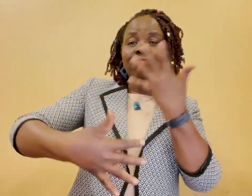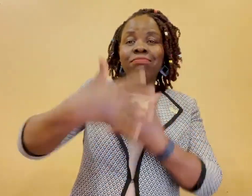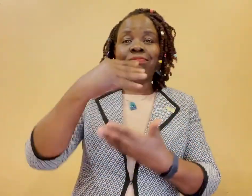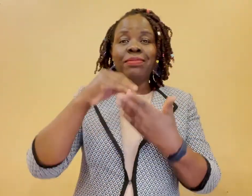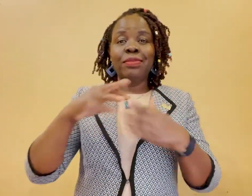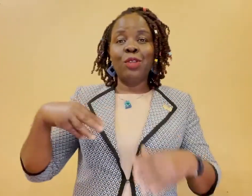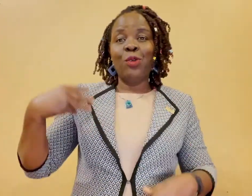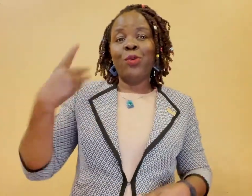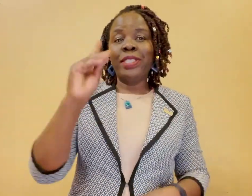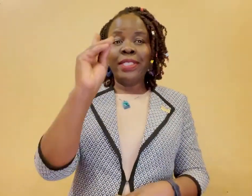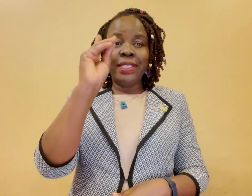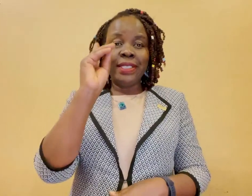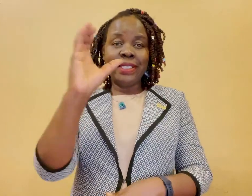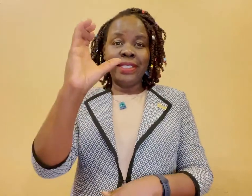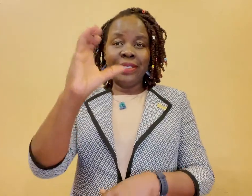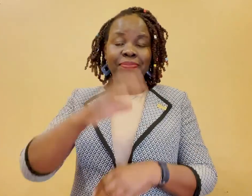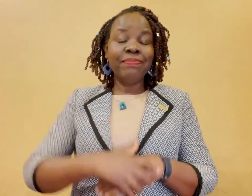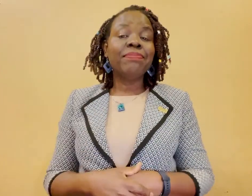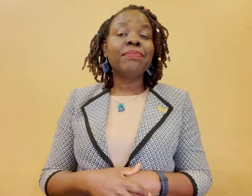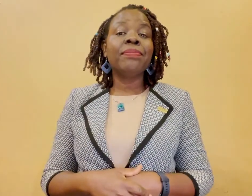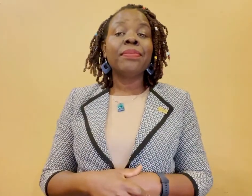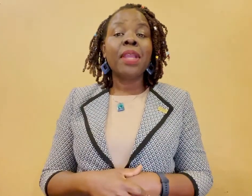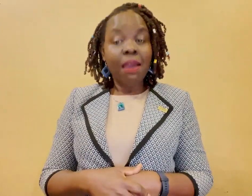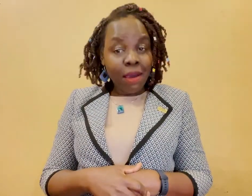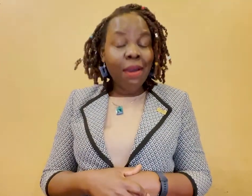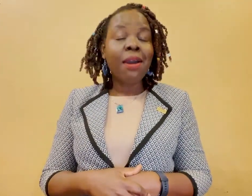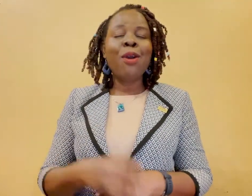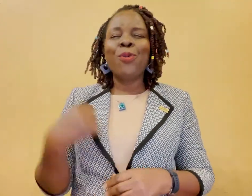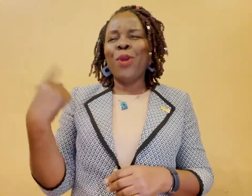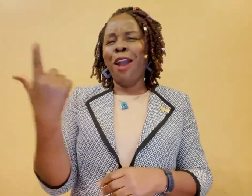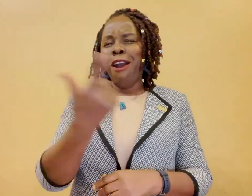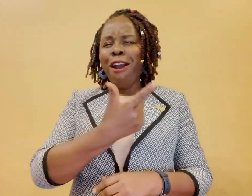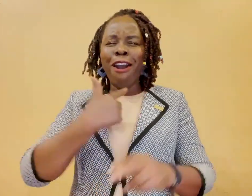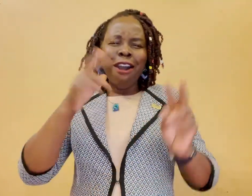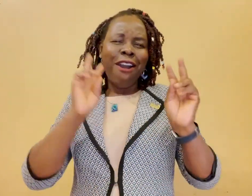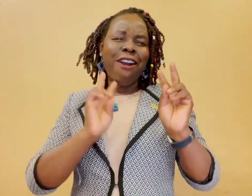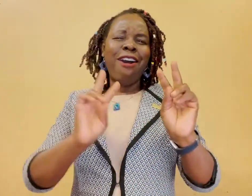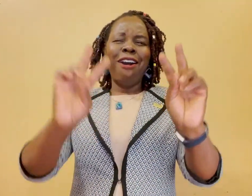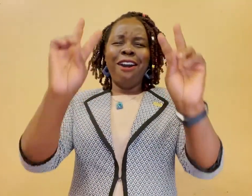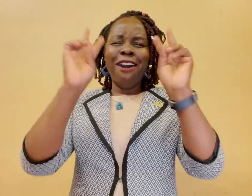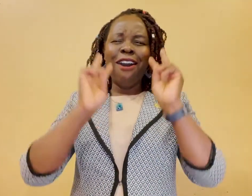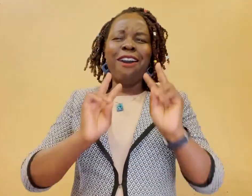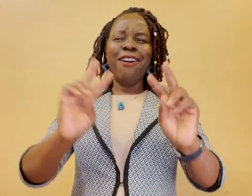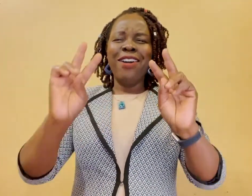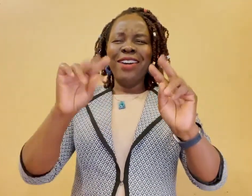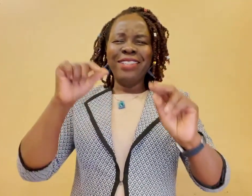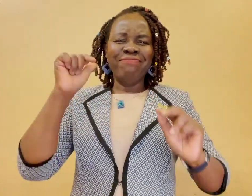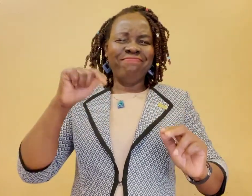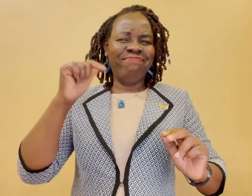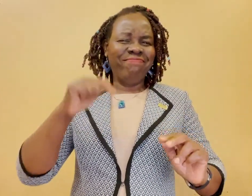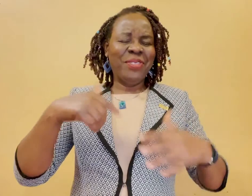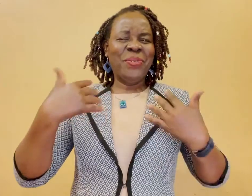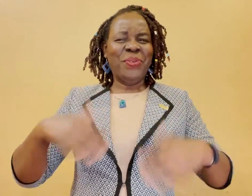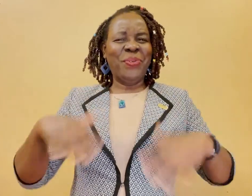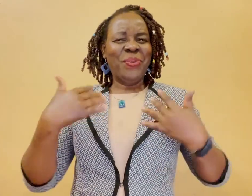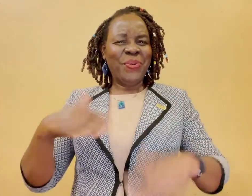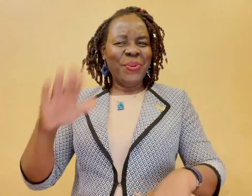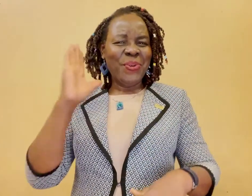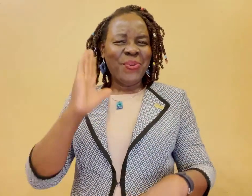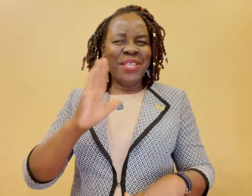and studying with one another here in Washington, D.C. We are all very much looking forward to this, and